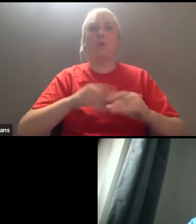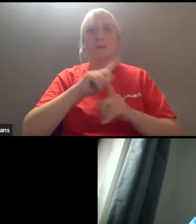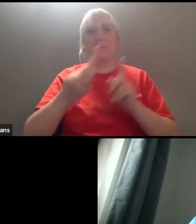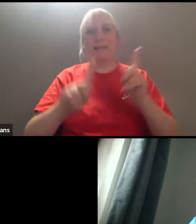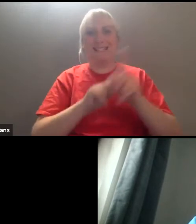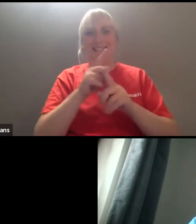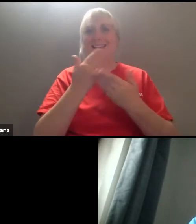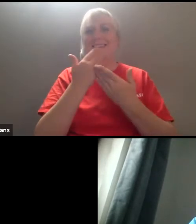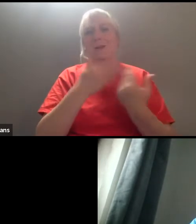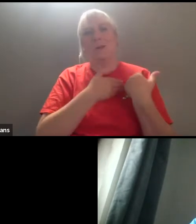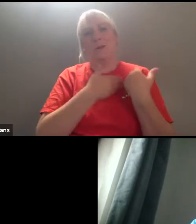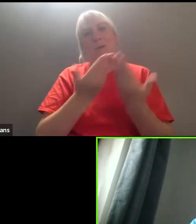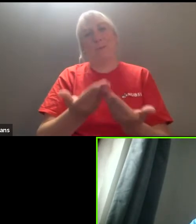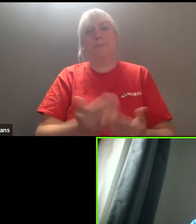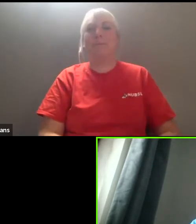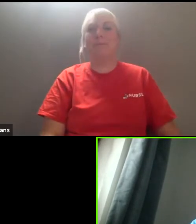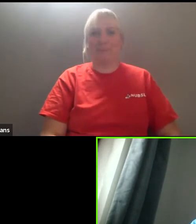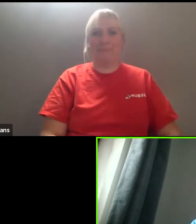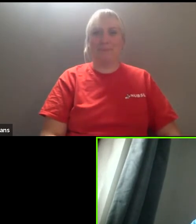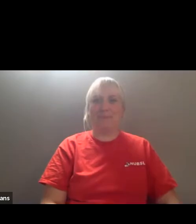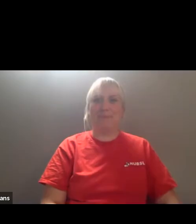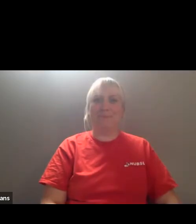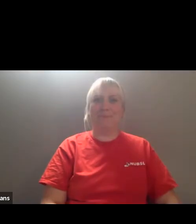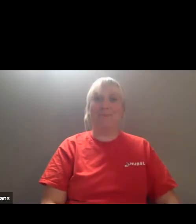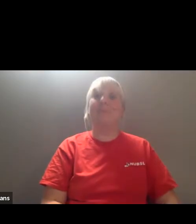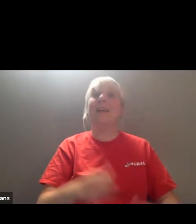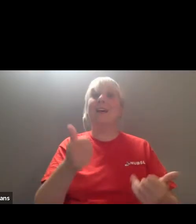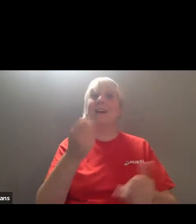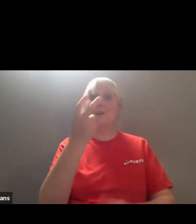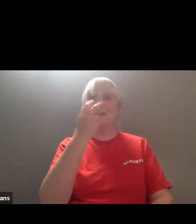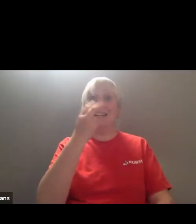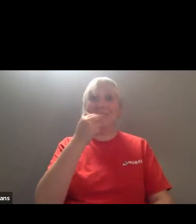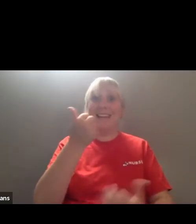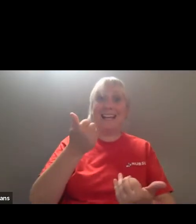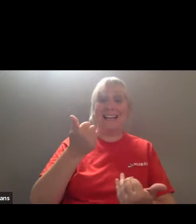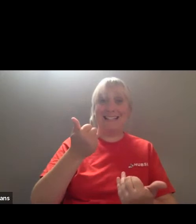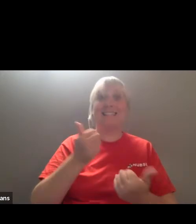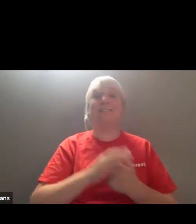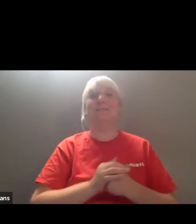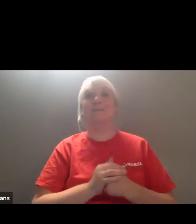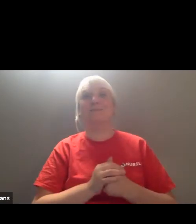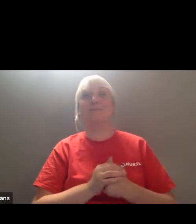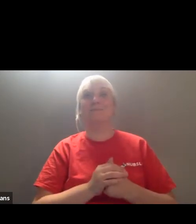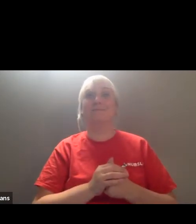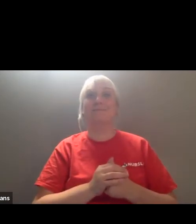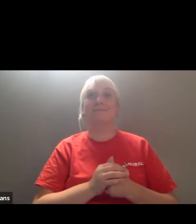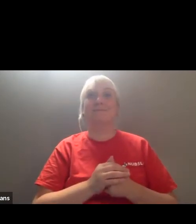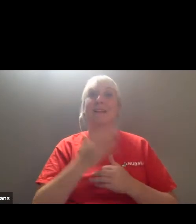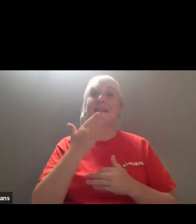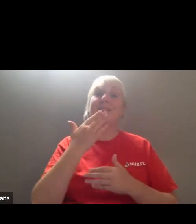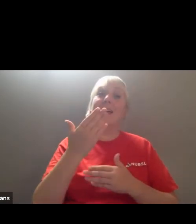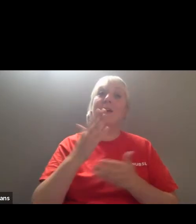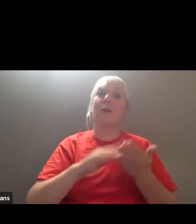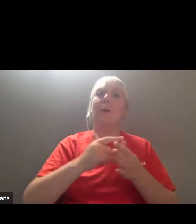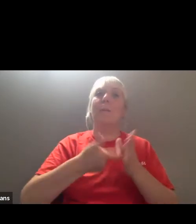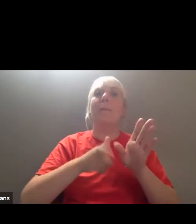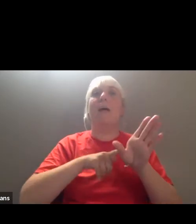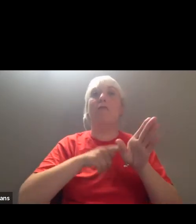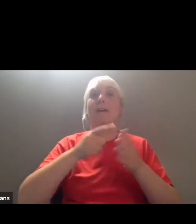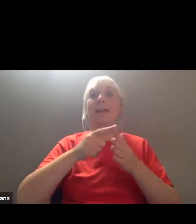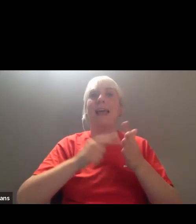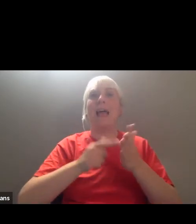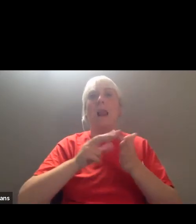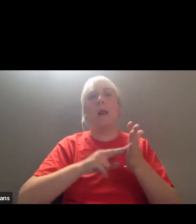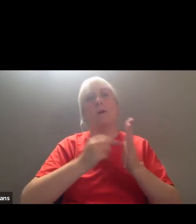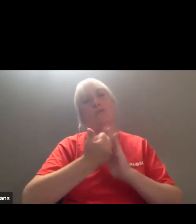much, Paula. That's okay. Good evening, everybody. And thank you to Mary Ellen, brilliant sharing.